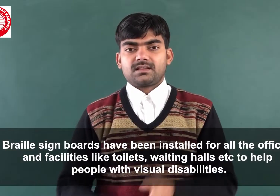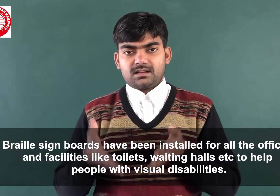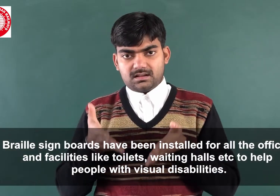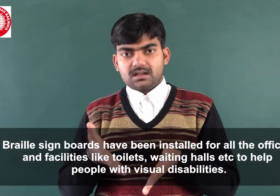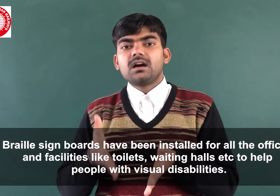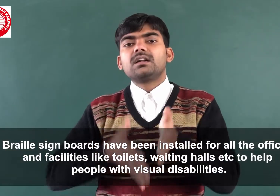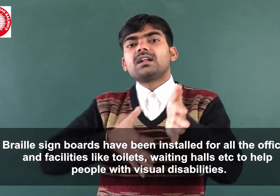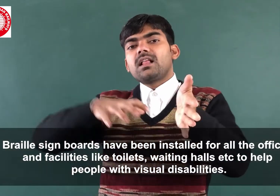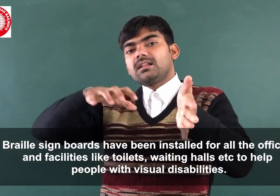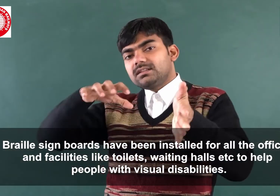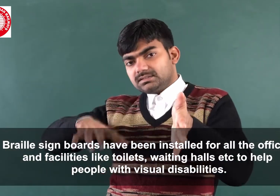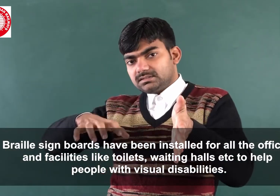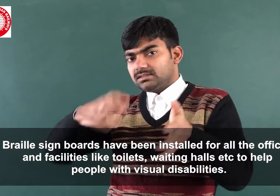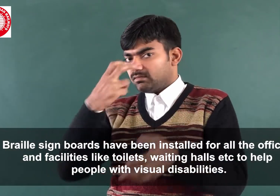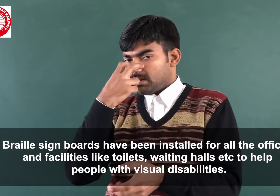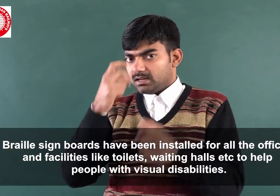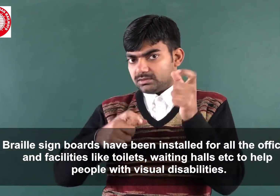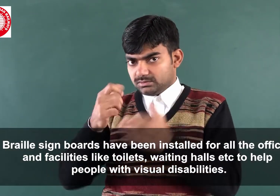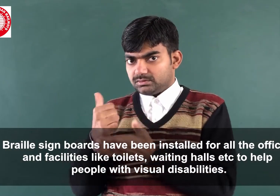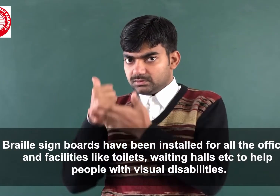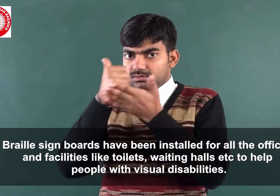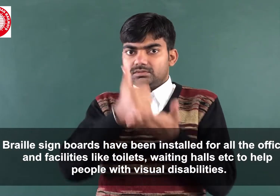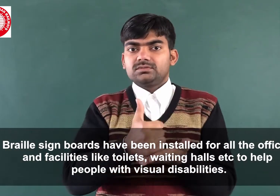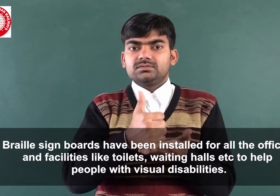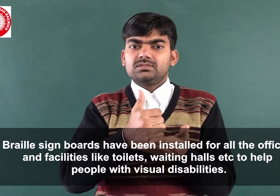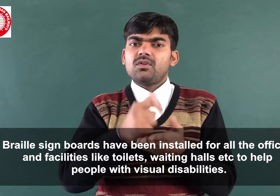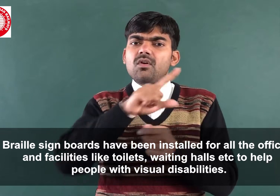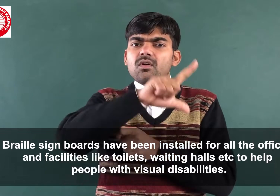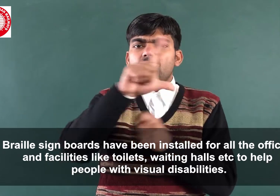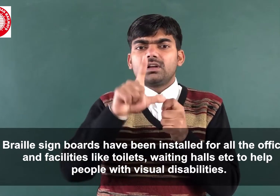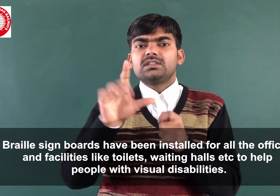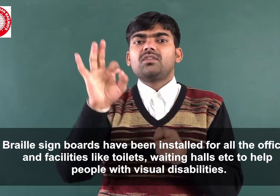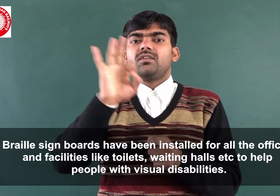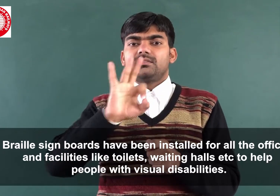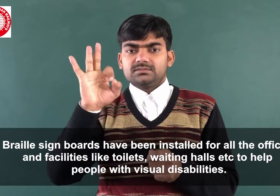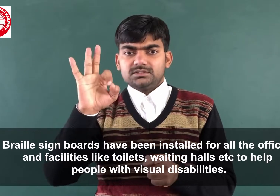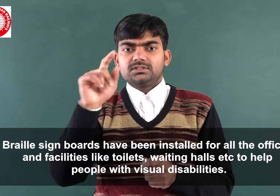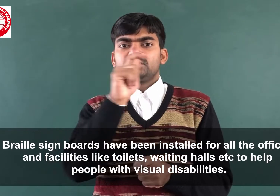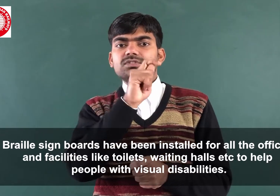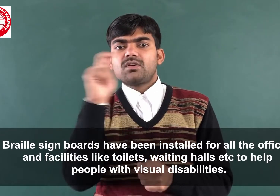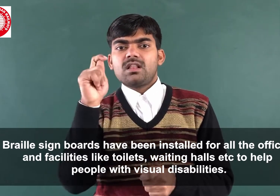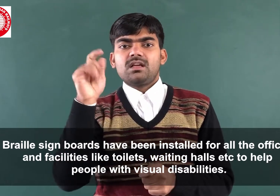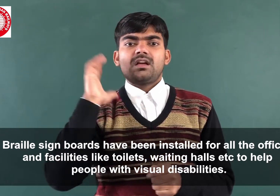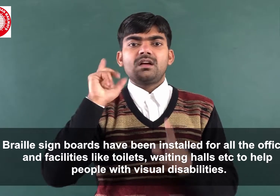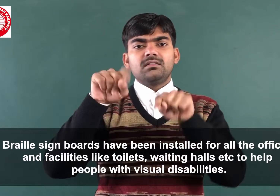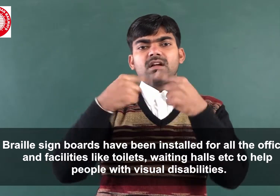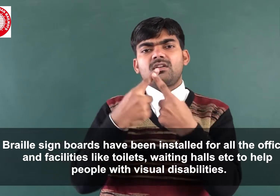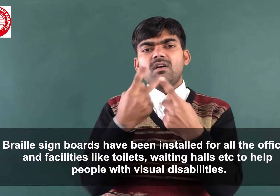Braille signboards have been installed for all the offices and facilities like toilets, waiting